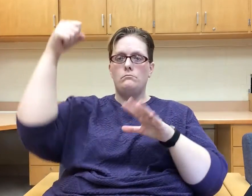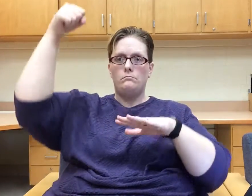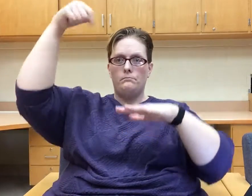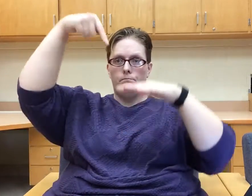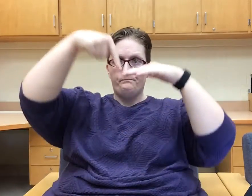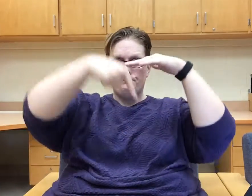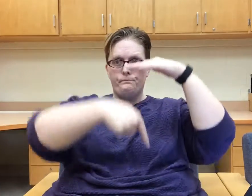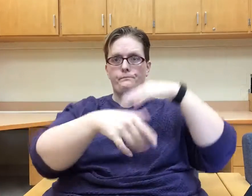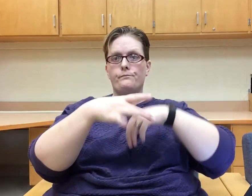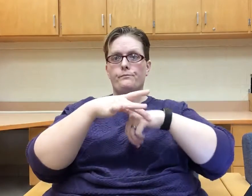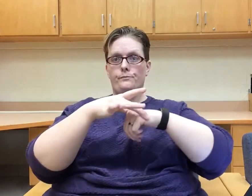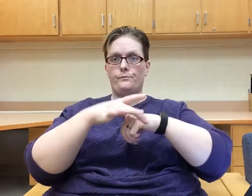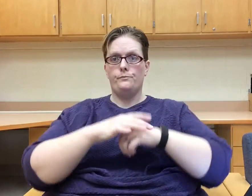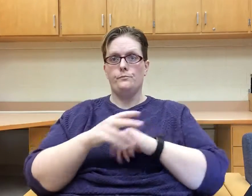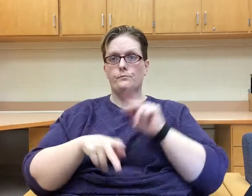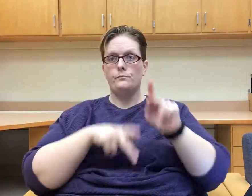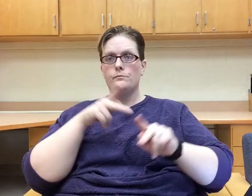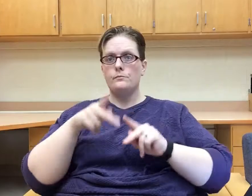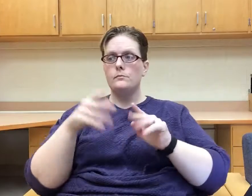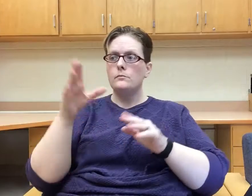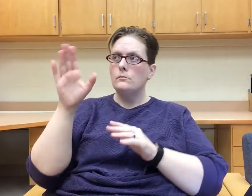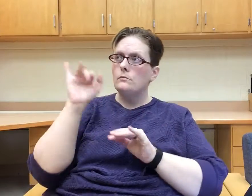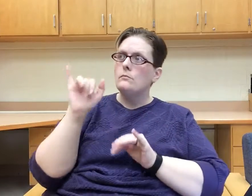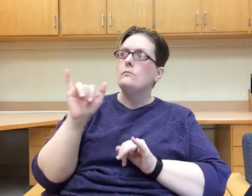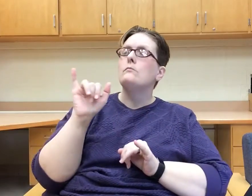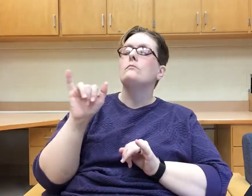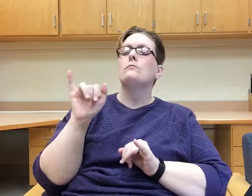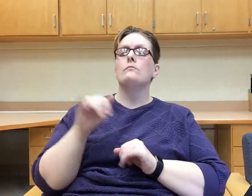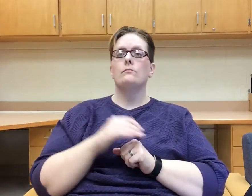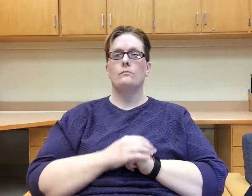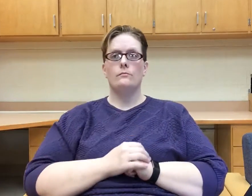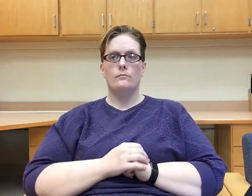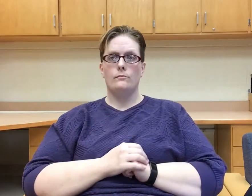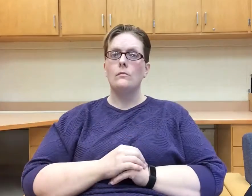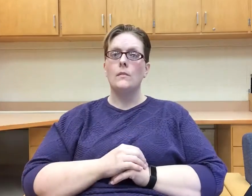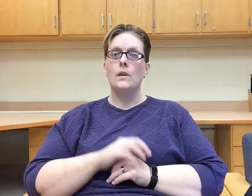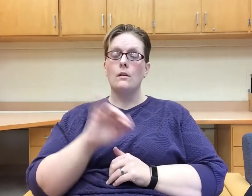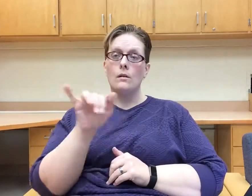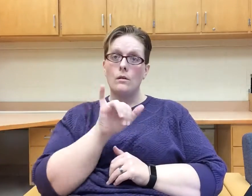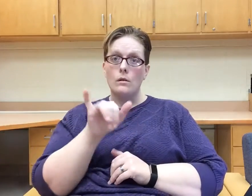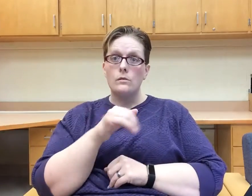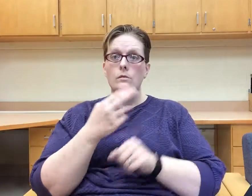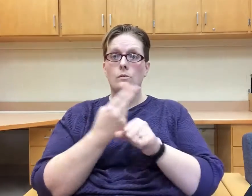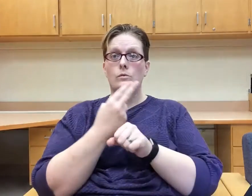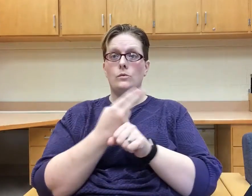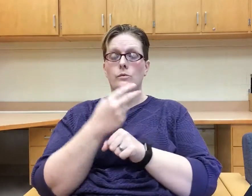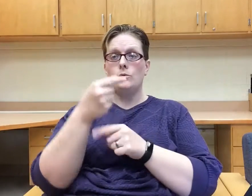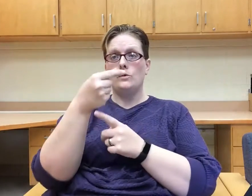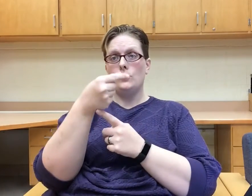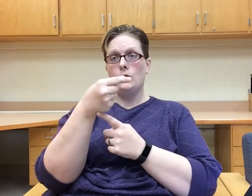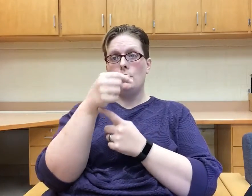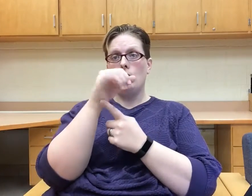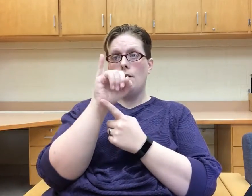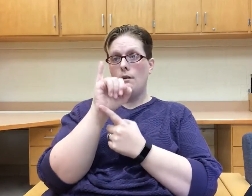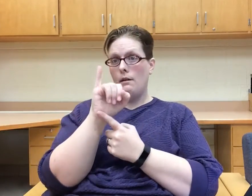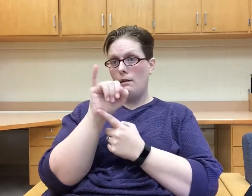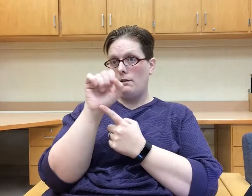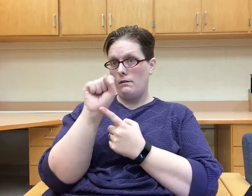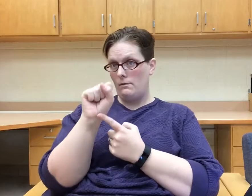the information and they send it down to the Earth to the people who can then study it. They also use a special